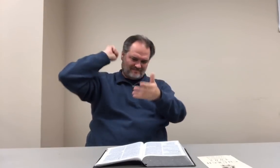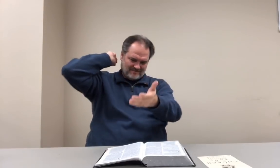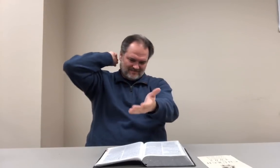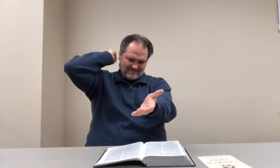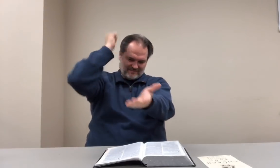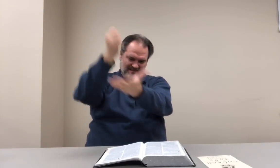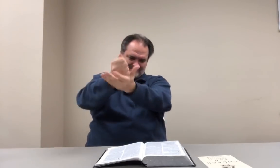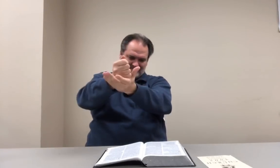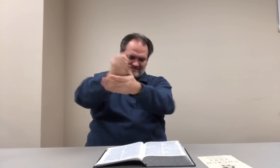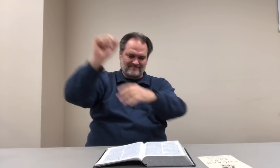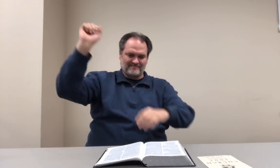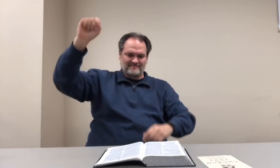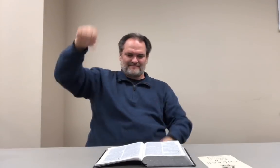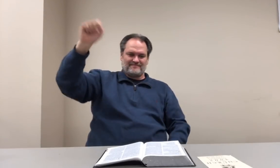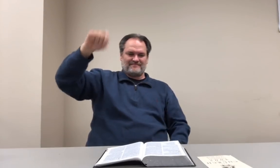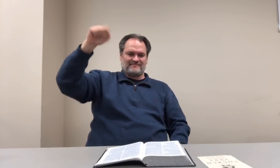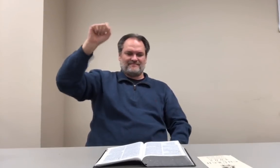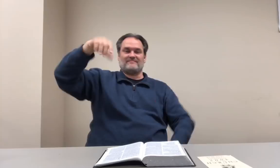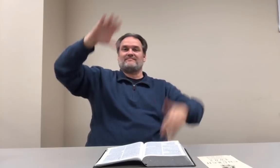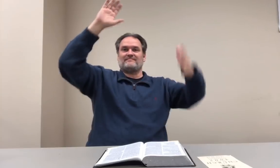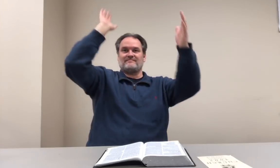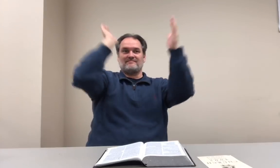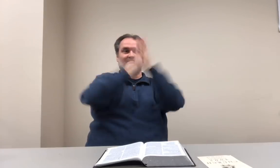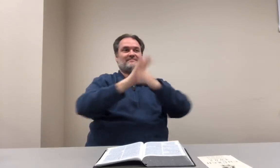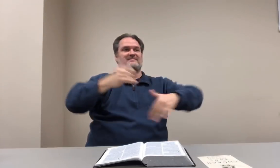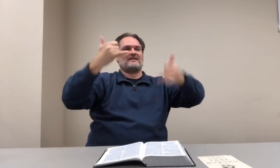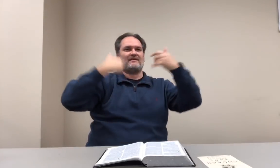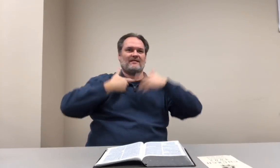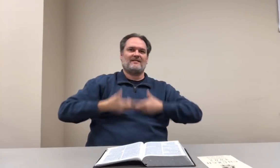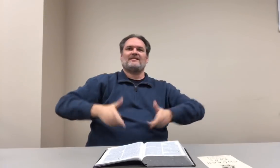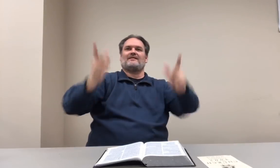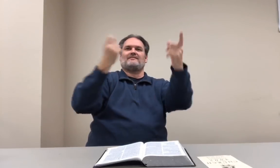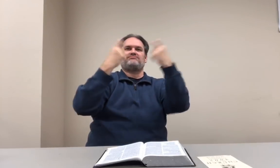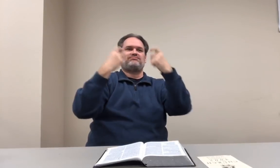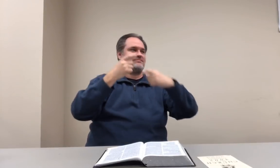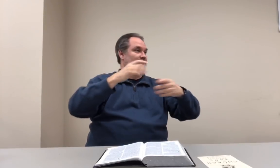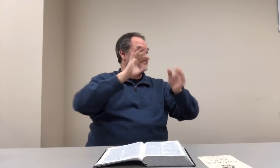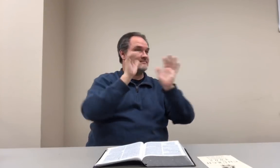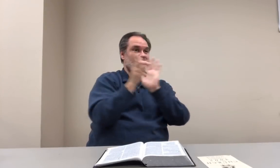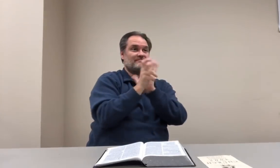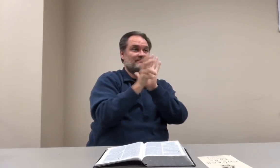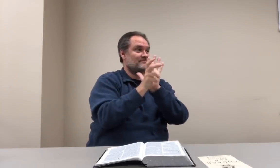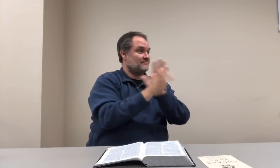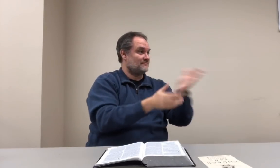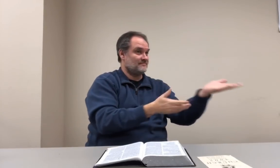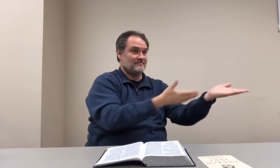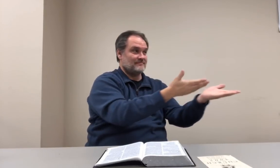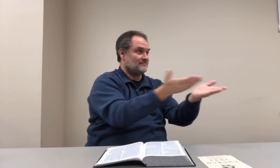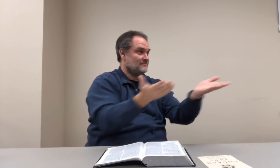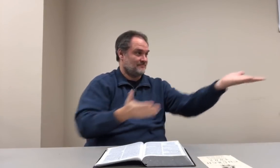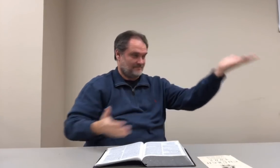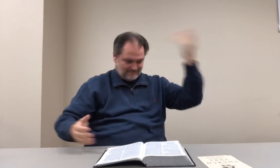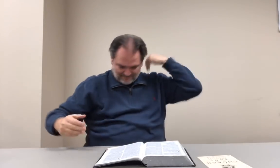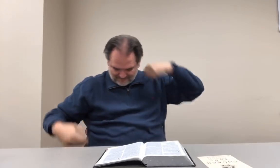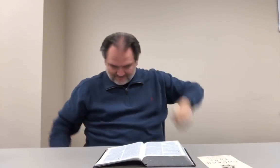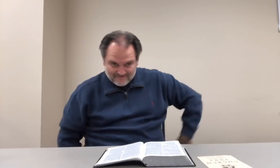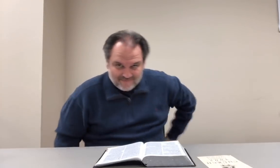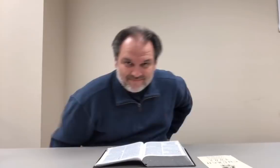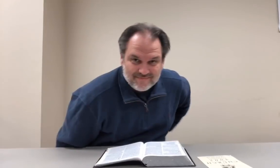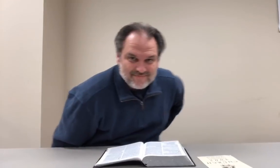nothing? You can say more. So think of it in these terms. Would God have had to take on a new characteristic and become a